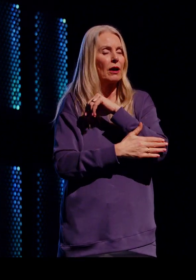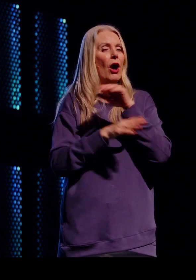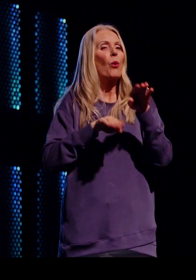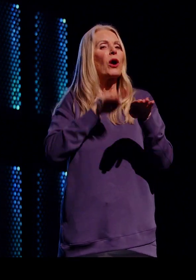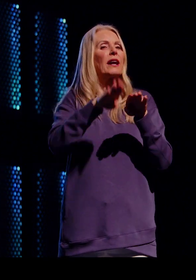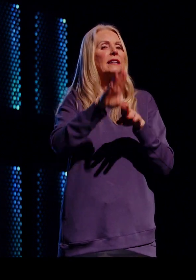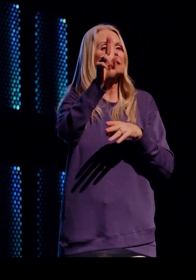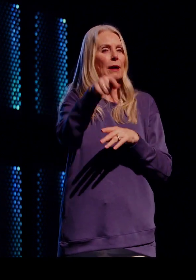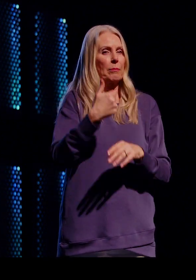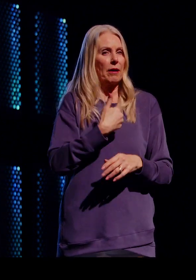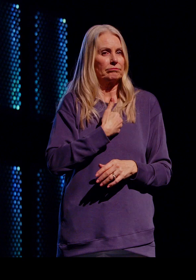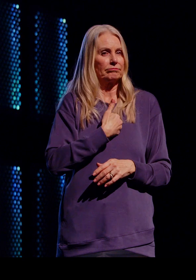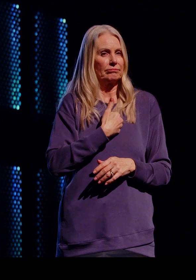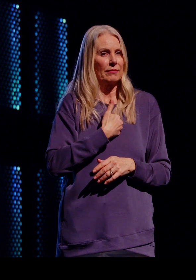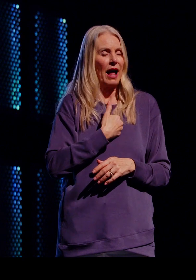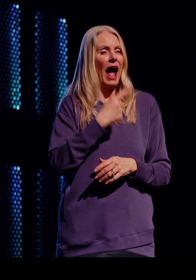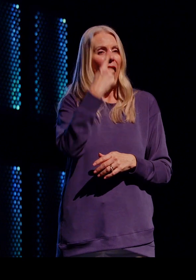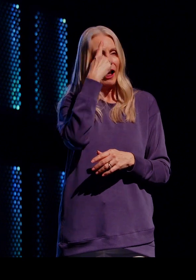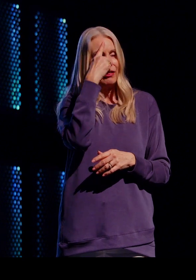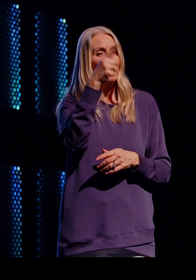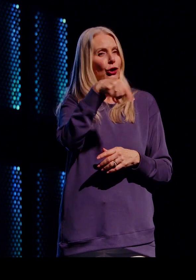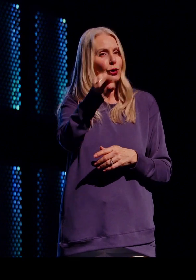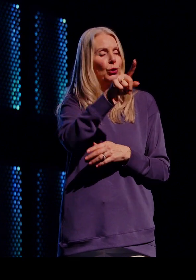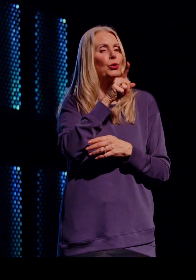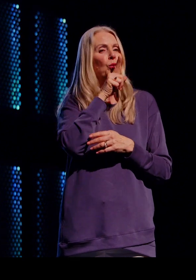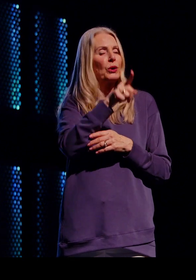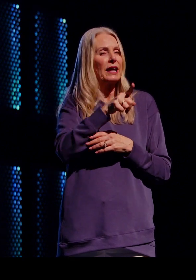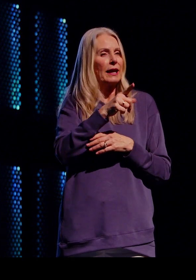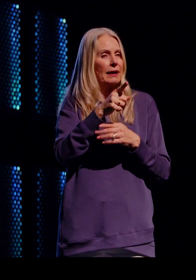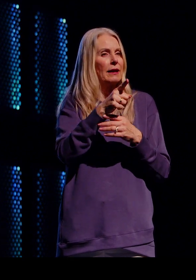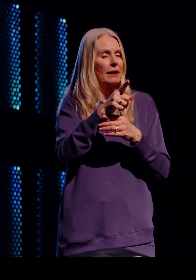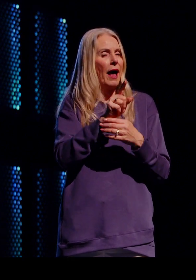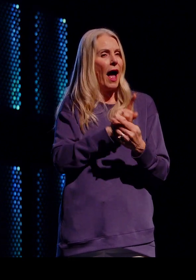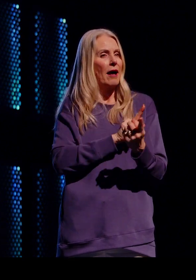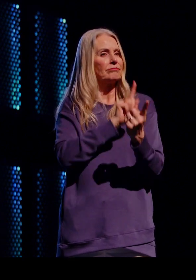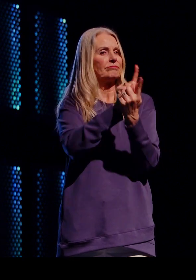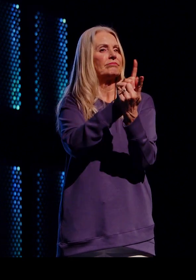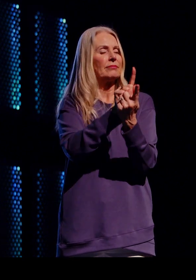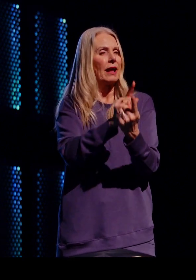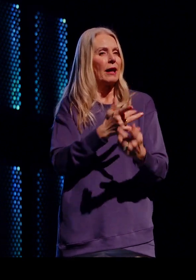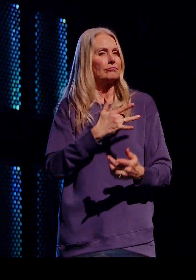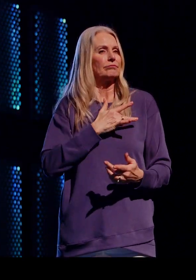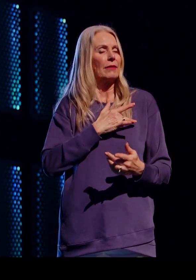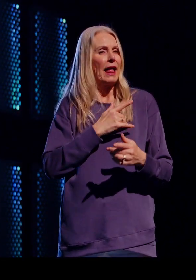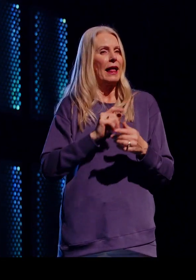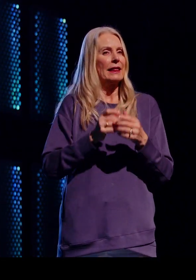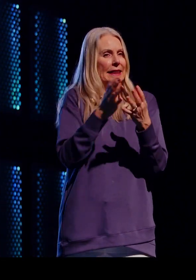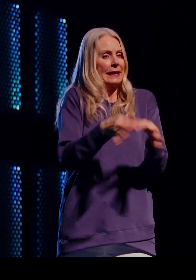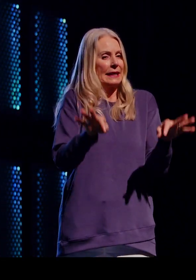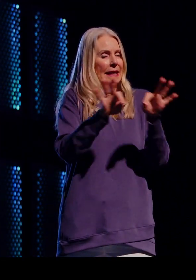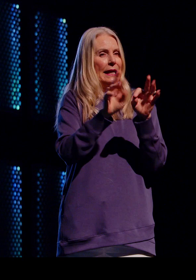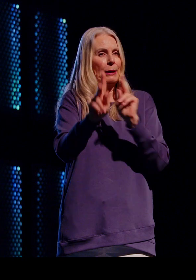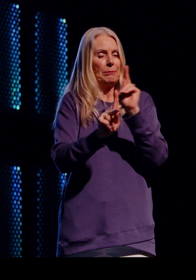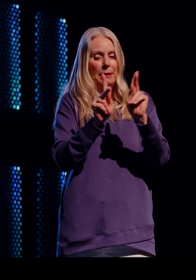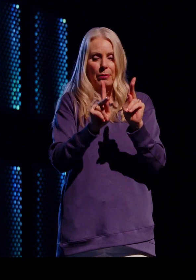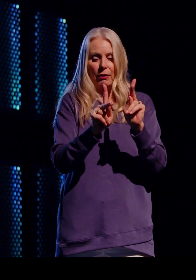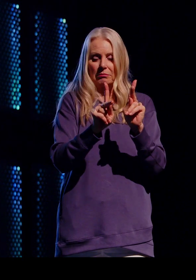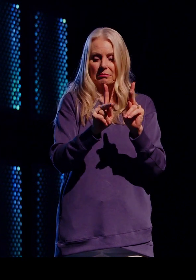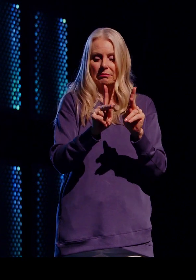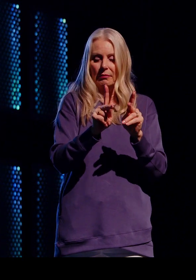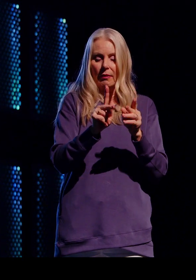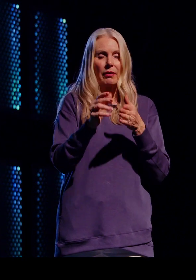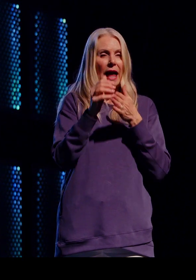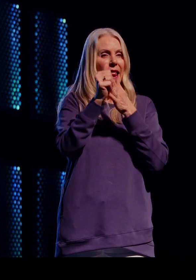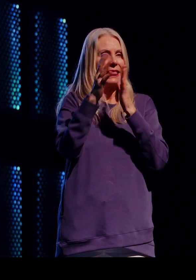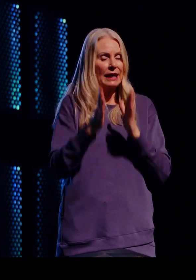really touched the key people within this country, pastors, leaders, and these same leaders,